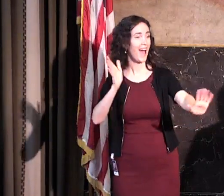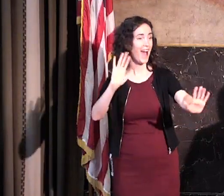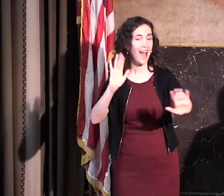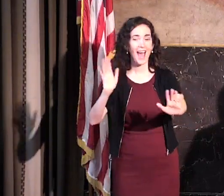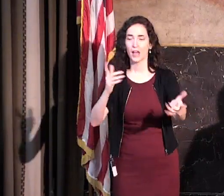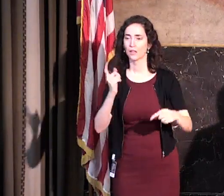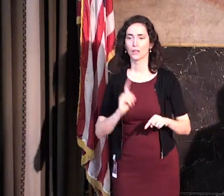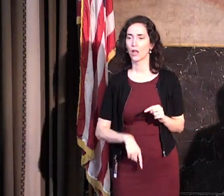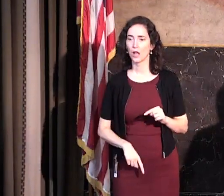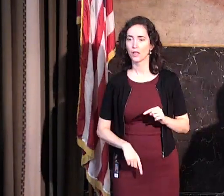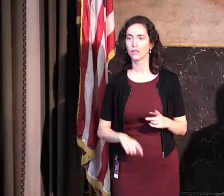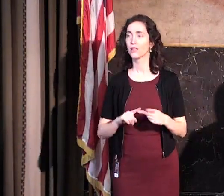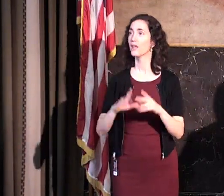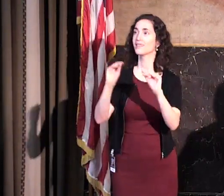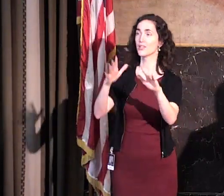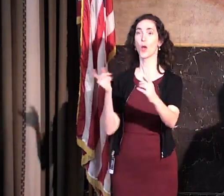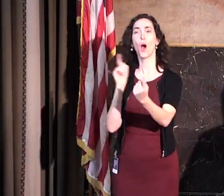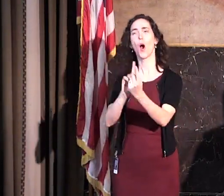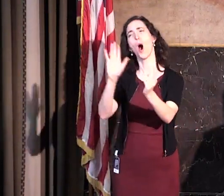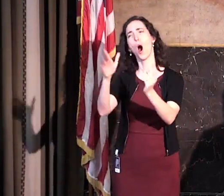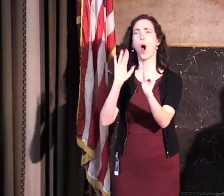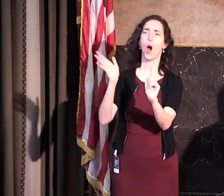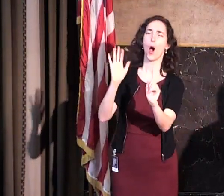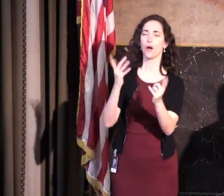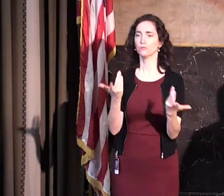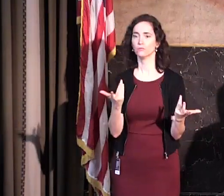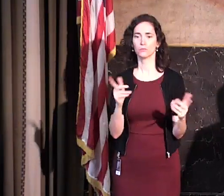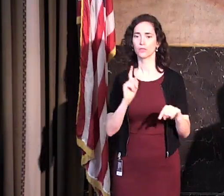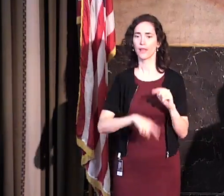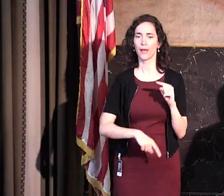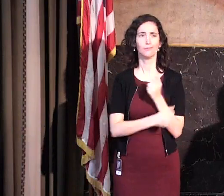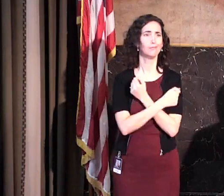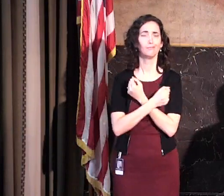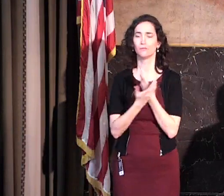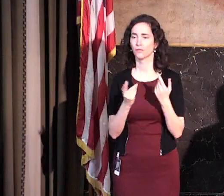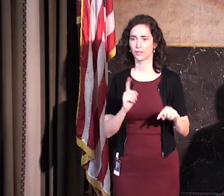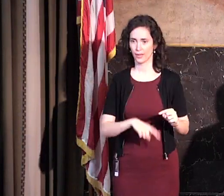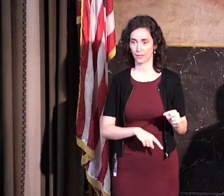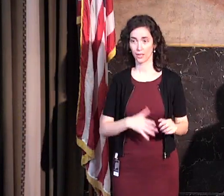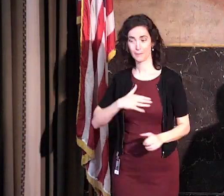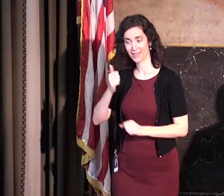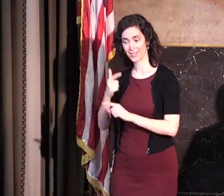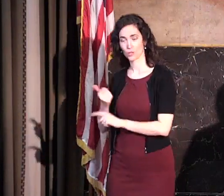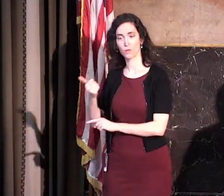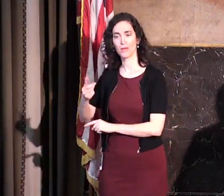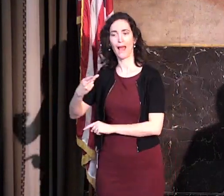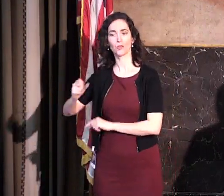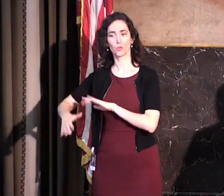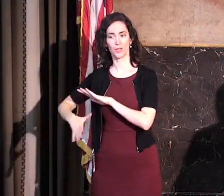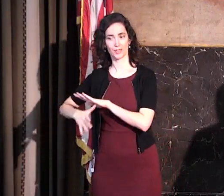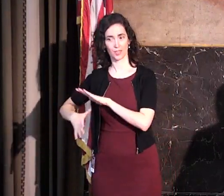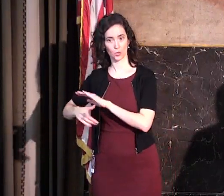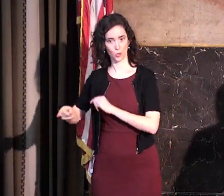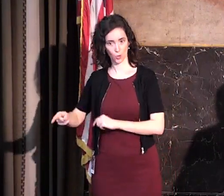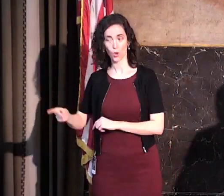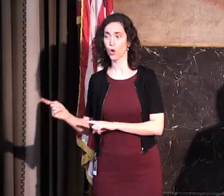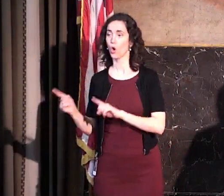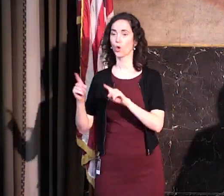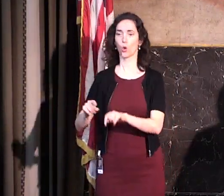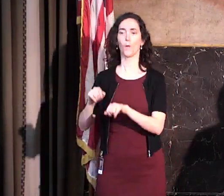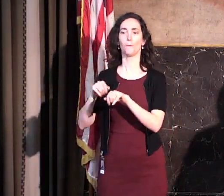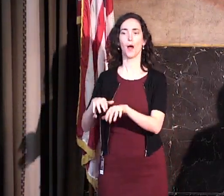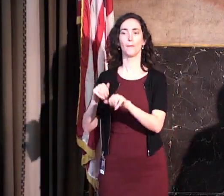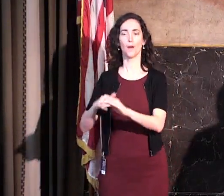be able to say goodbye to my professors. My sister, a senior in high school, would never be able to attend her marching